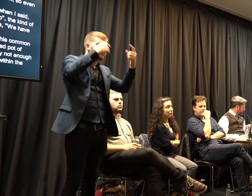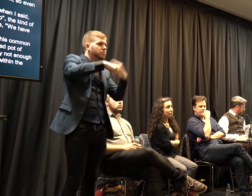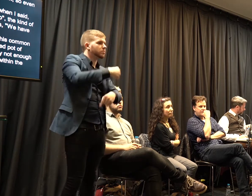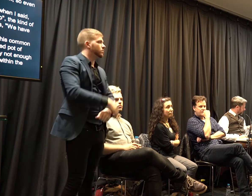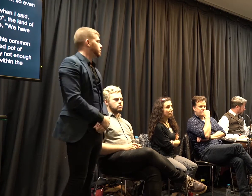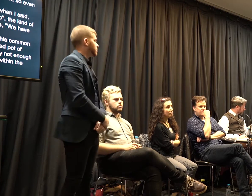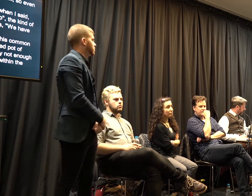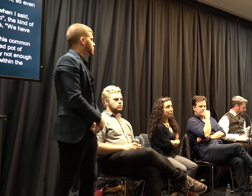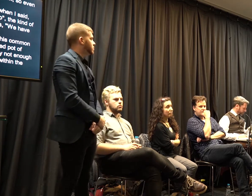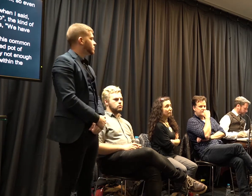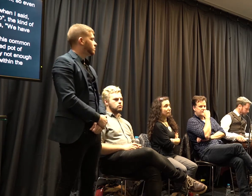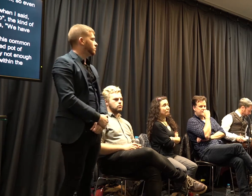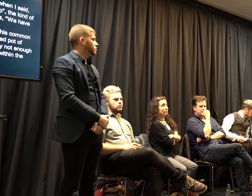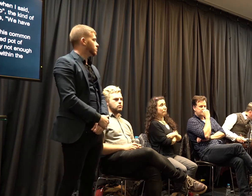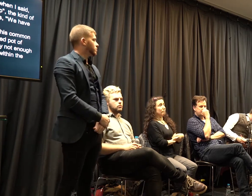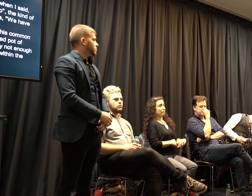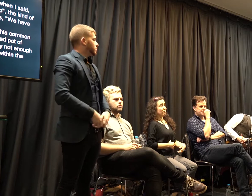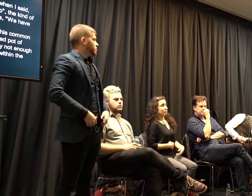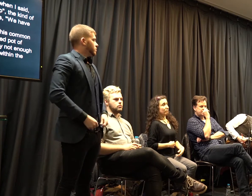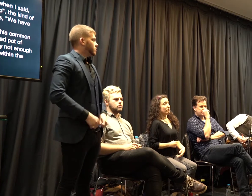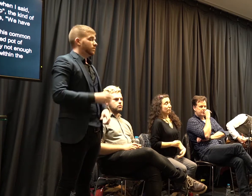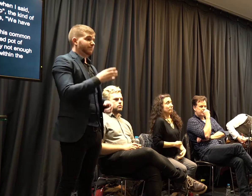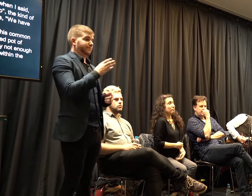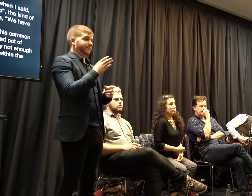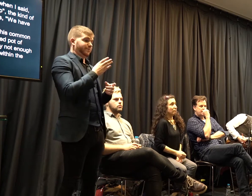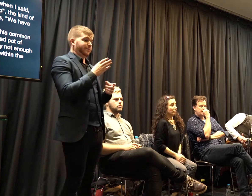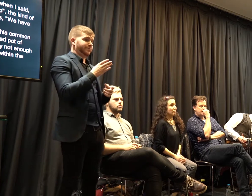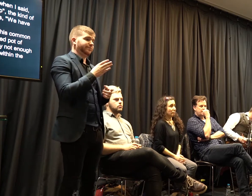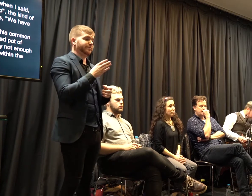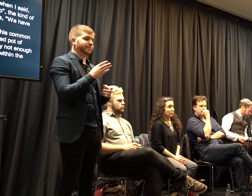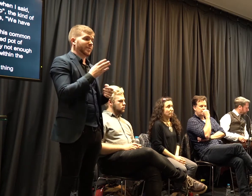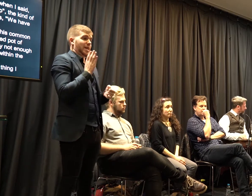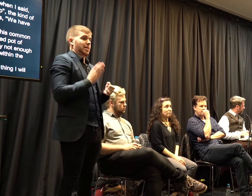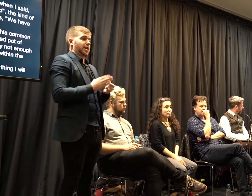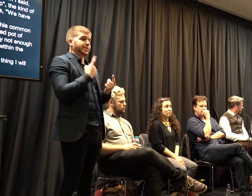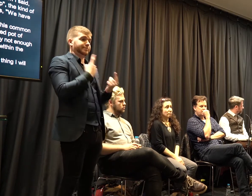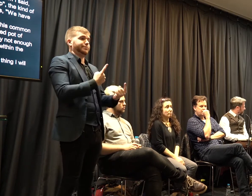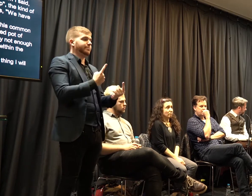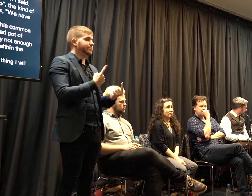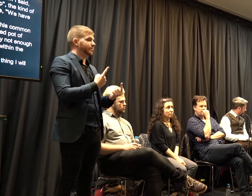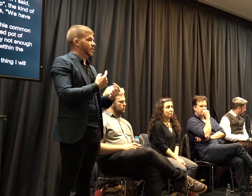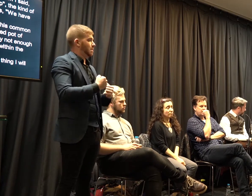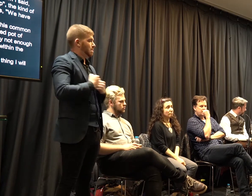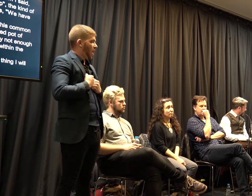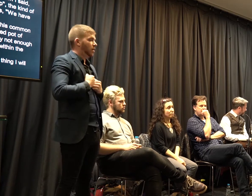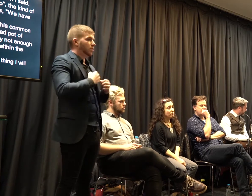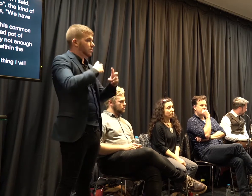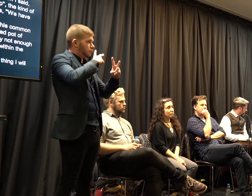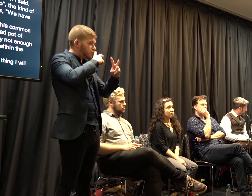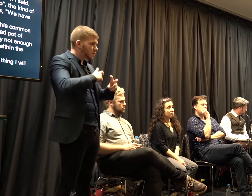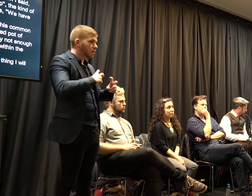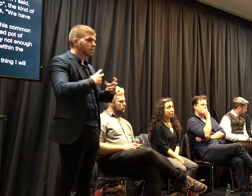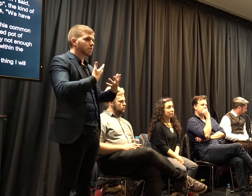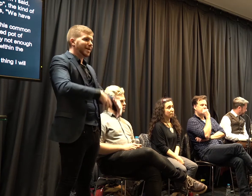So it just gets a low priority. I think the last thing I'll say is that as a result of the research that I did, the